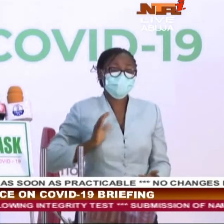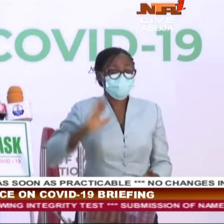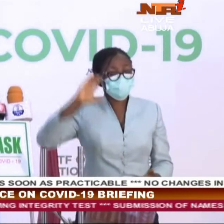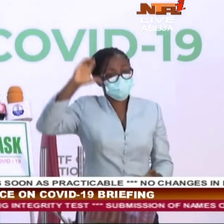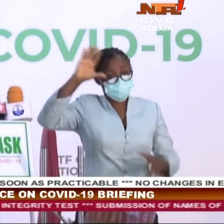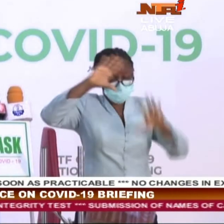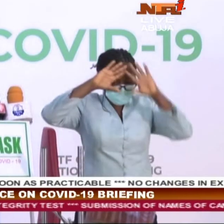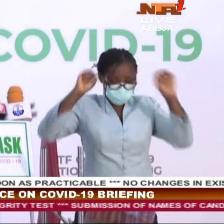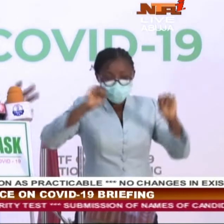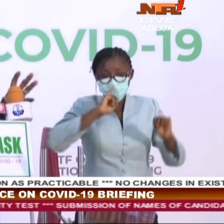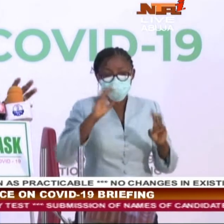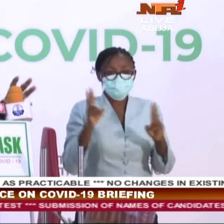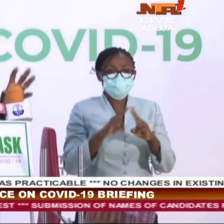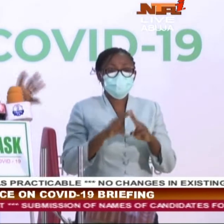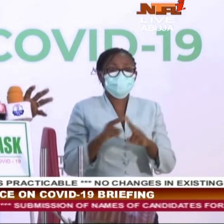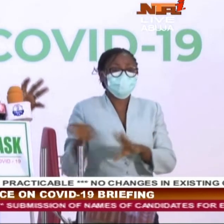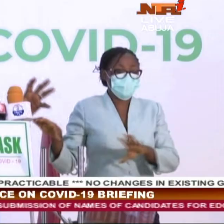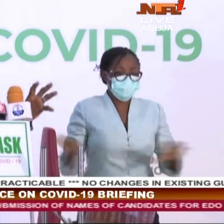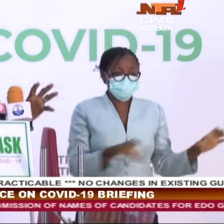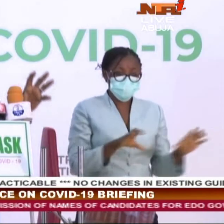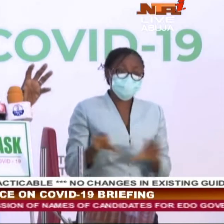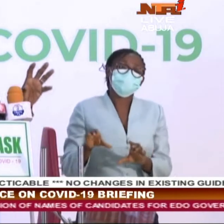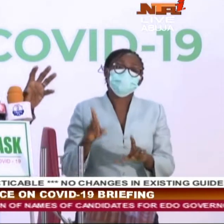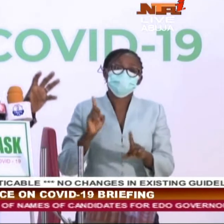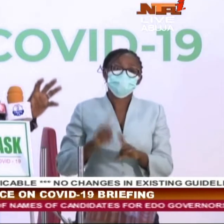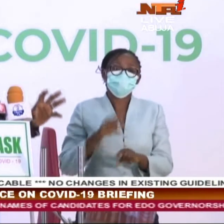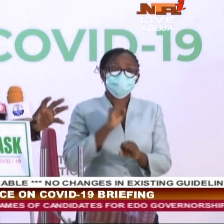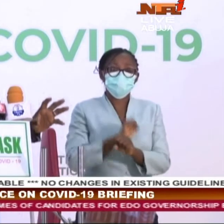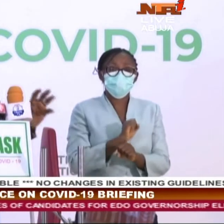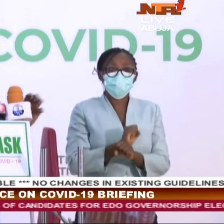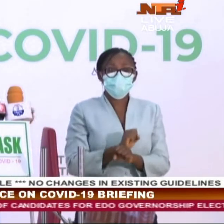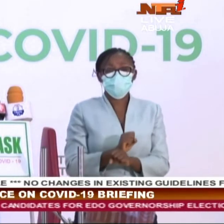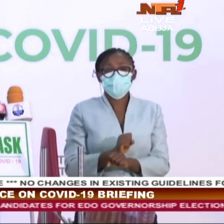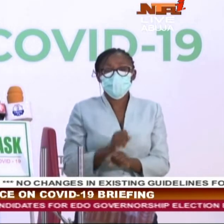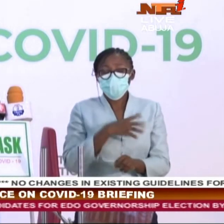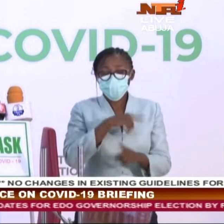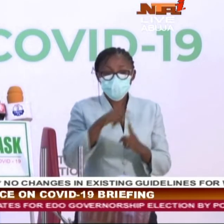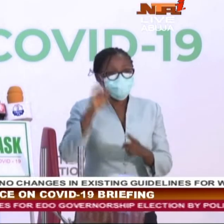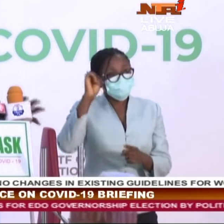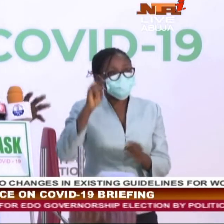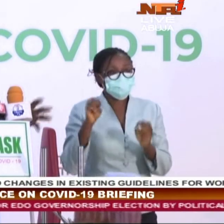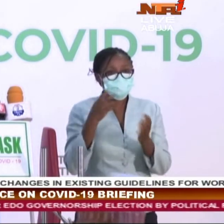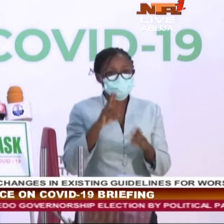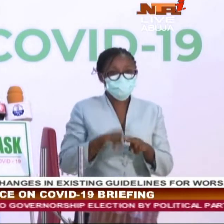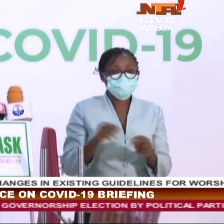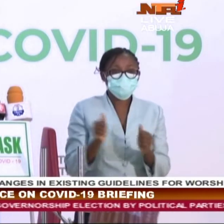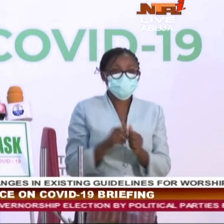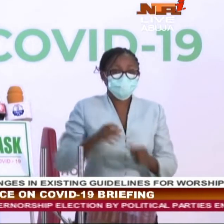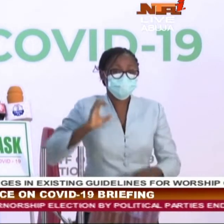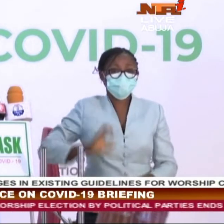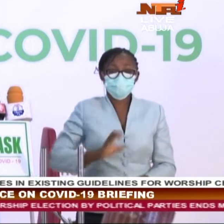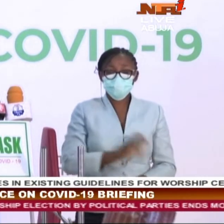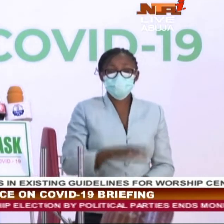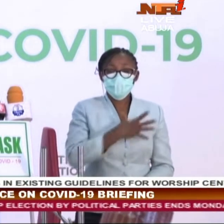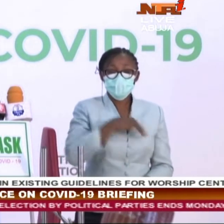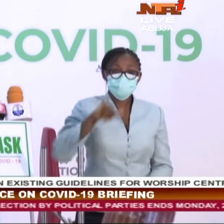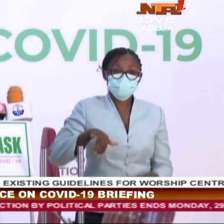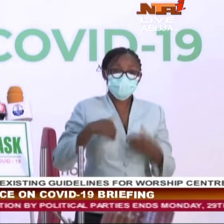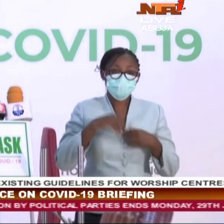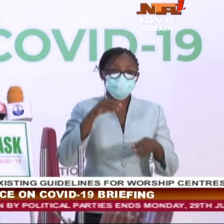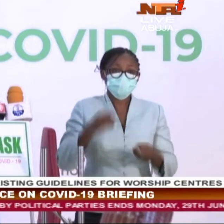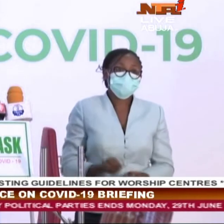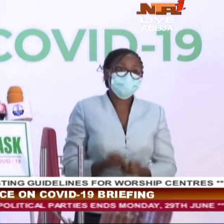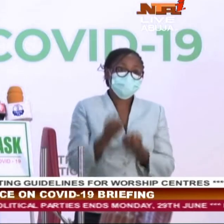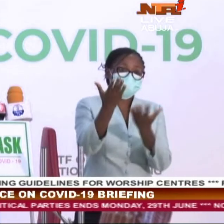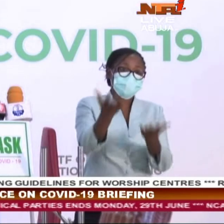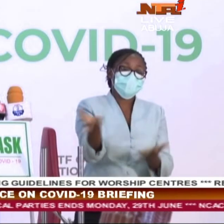proactive when he decided to set up the Economic Sustainability Committee. And that committee has submitted its report. The Federal